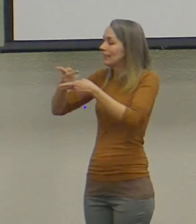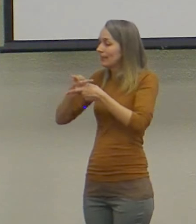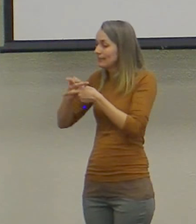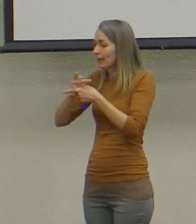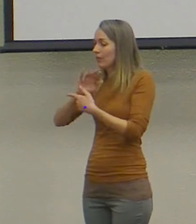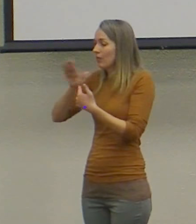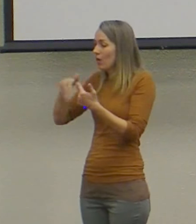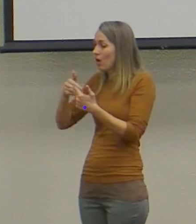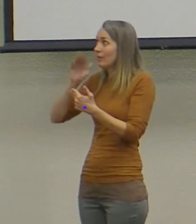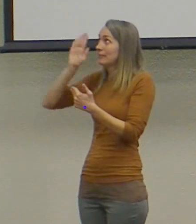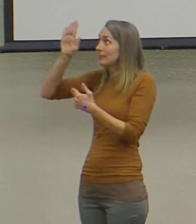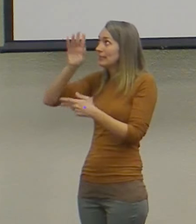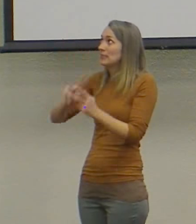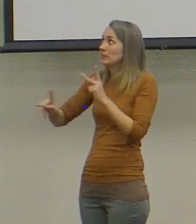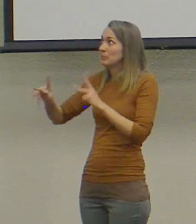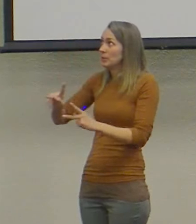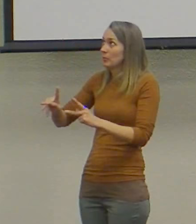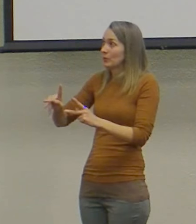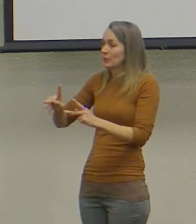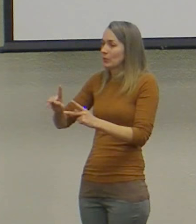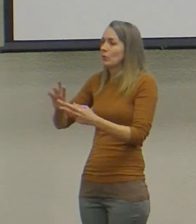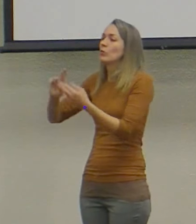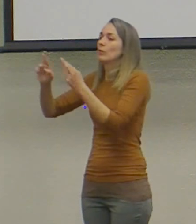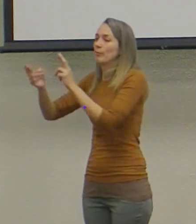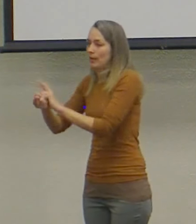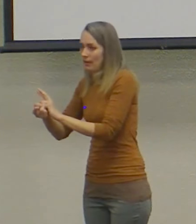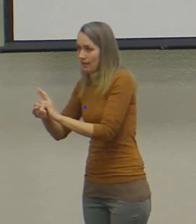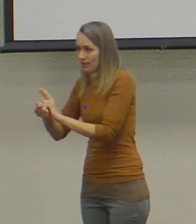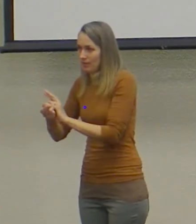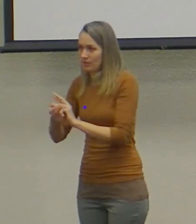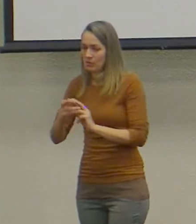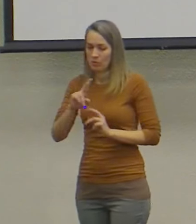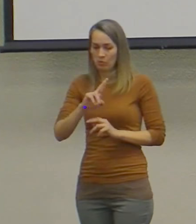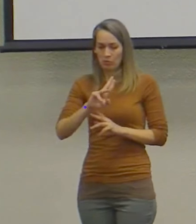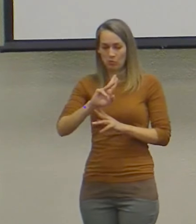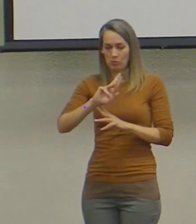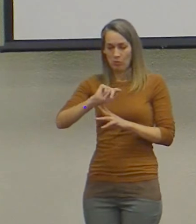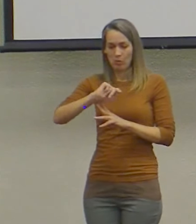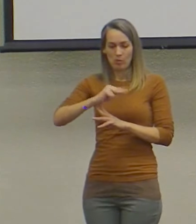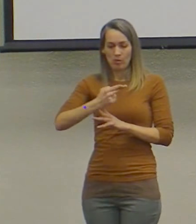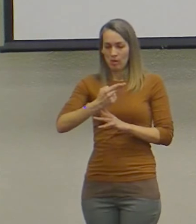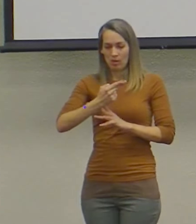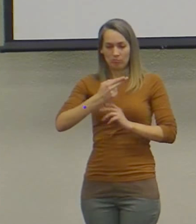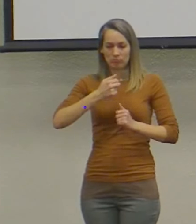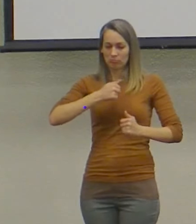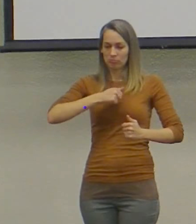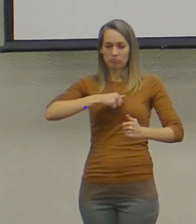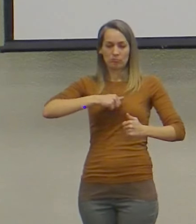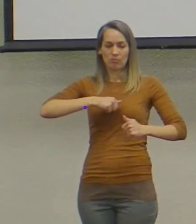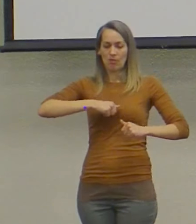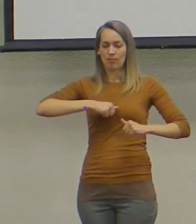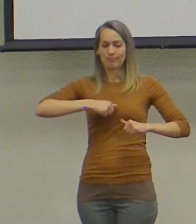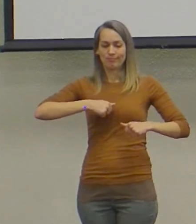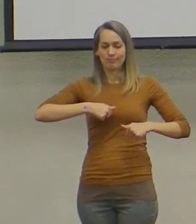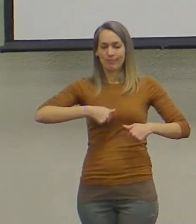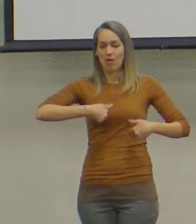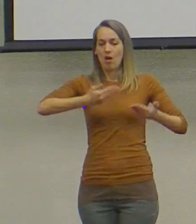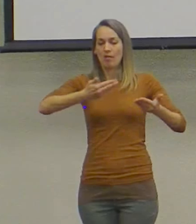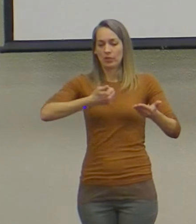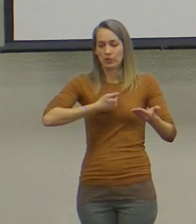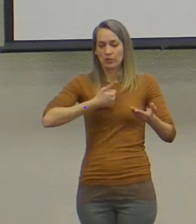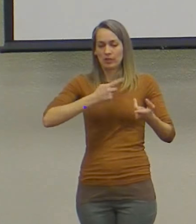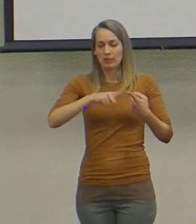people. As Ruth cast herself at the feet of Boaz, so we cast ourselves at the feet of